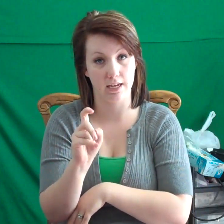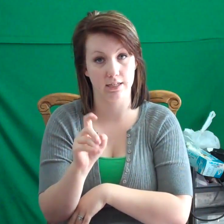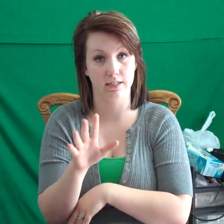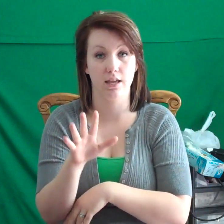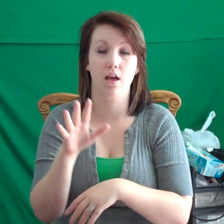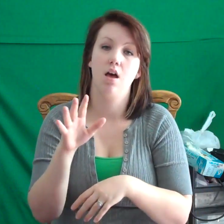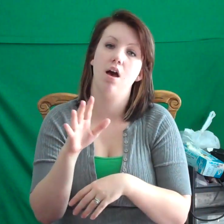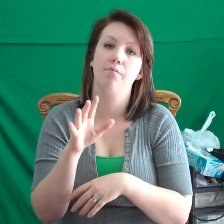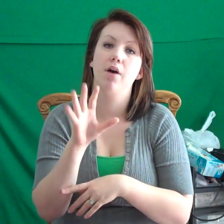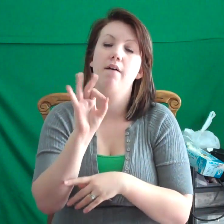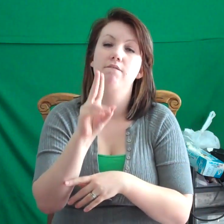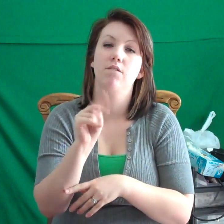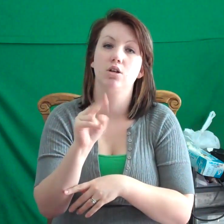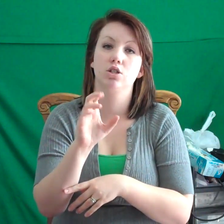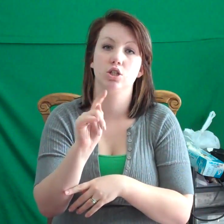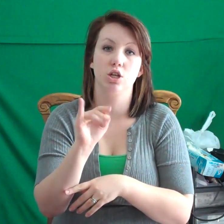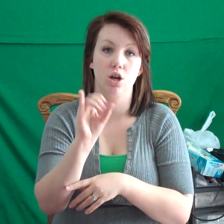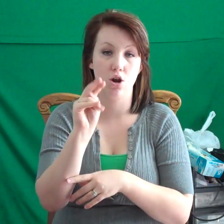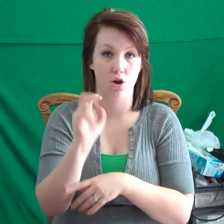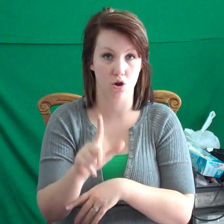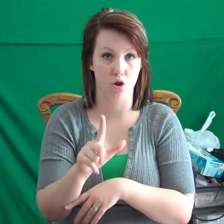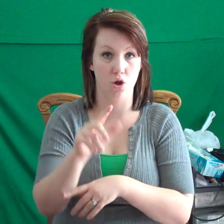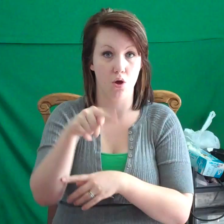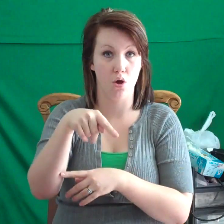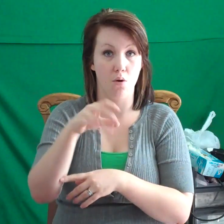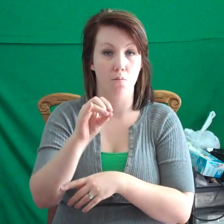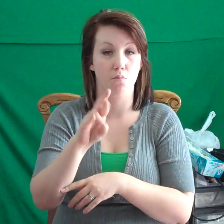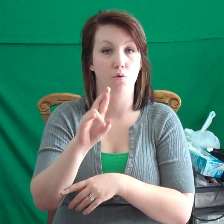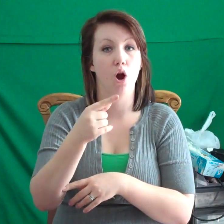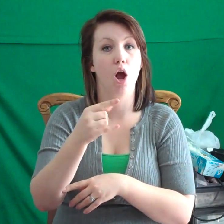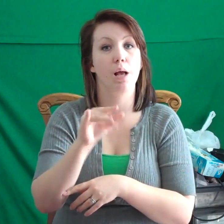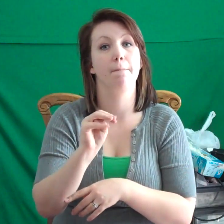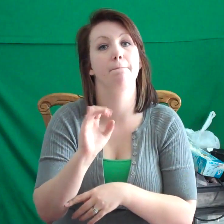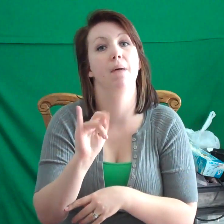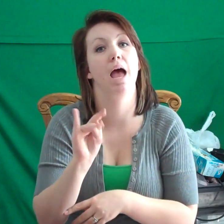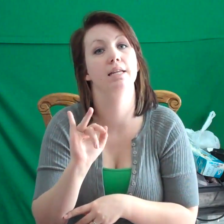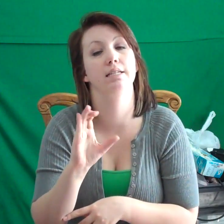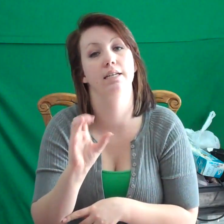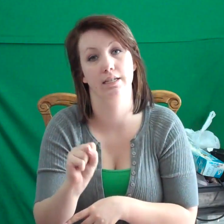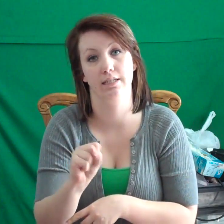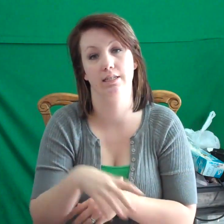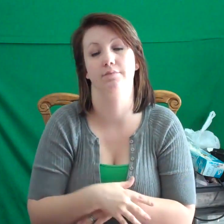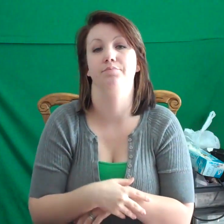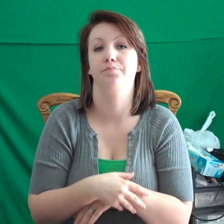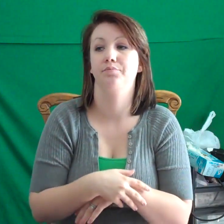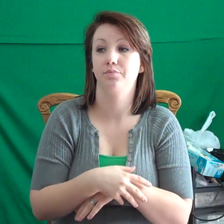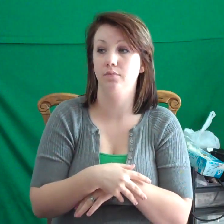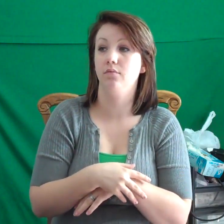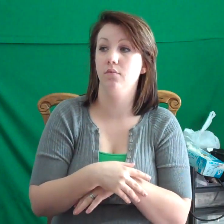example of how settings alter the pragmatic function and form of the discourse, the volume of the